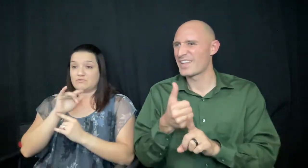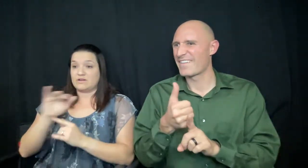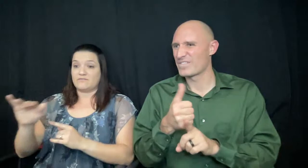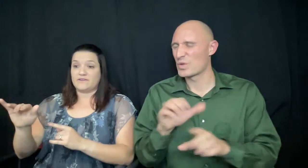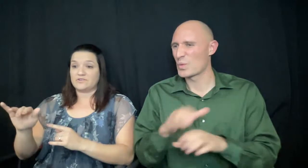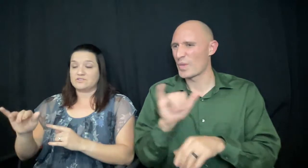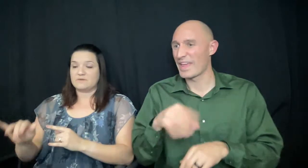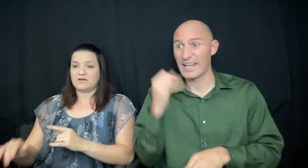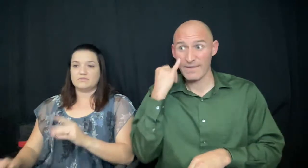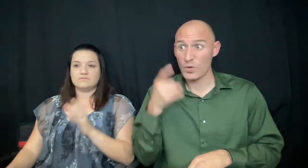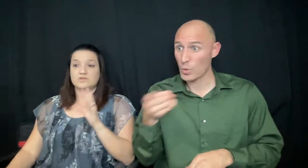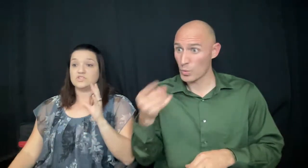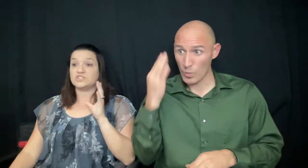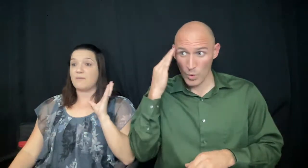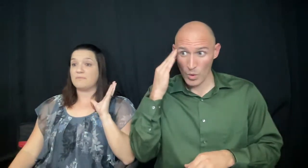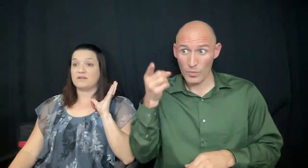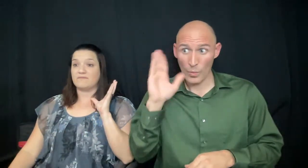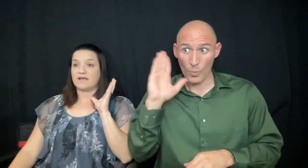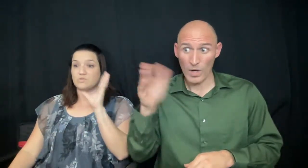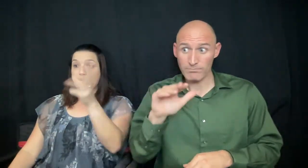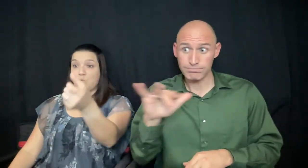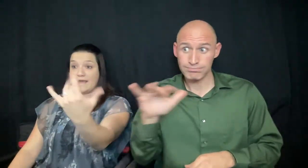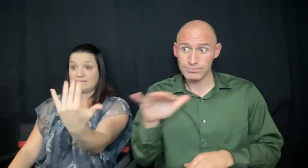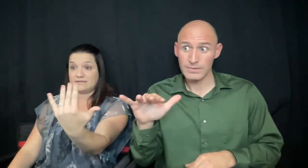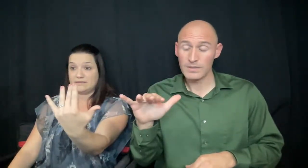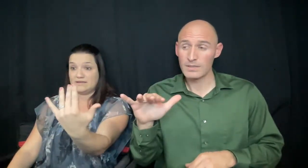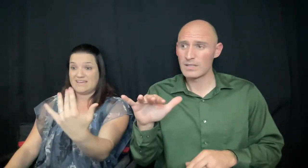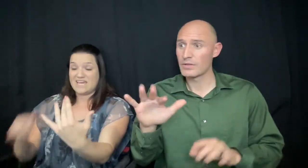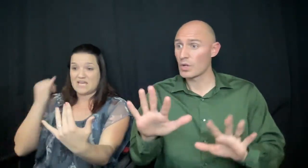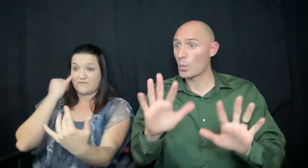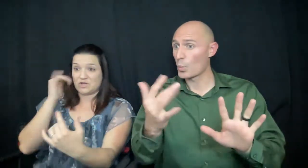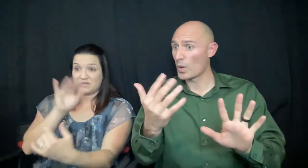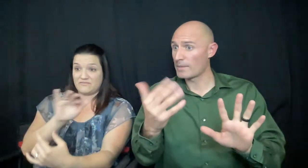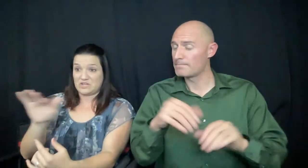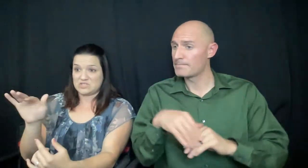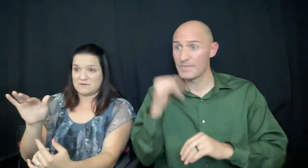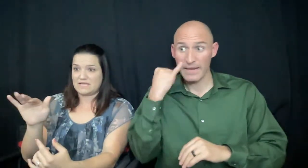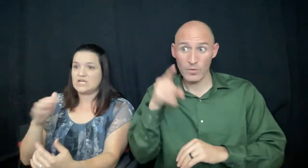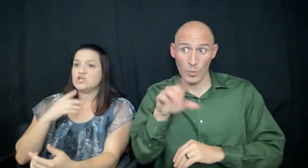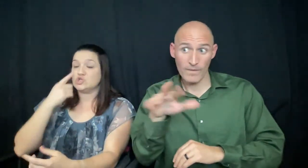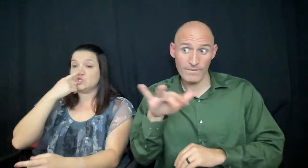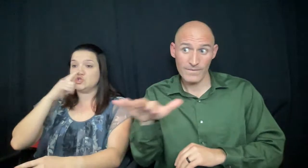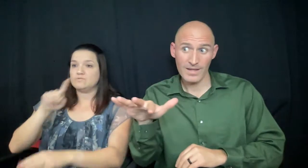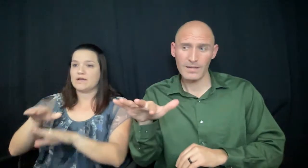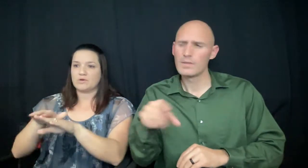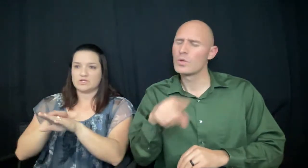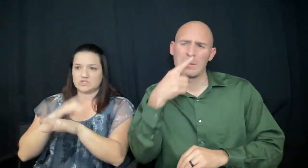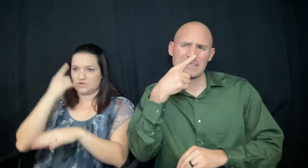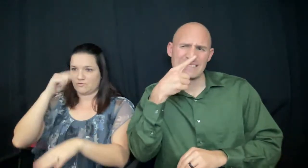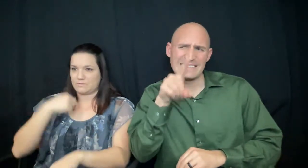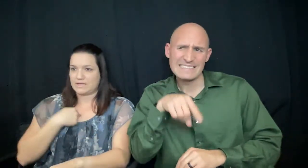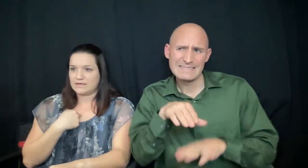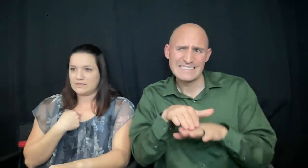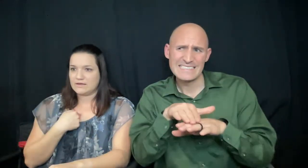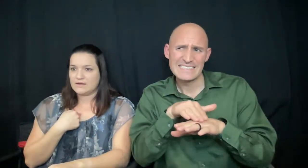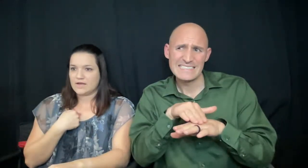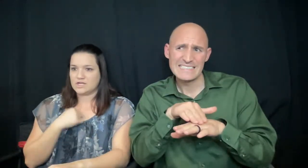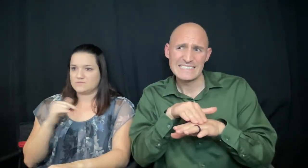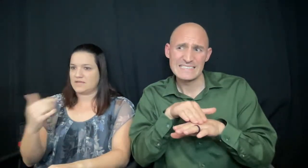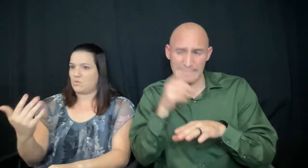ready to fingerspell, stop them in advance. Wait. If you're going to fingerspell it, do you mind going slow for me? And just being like,